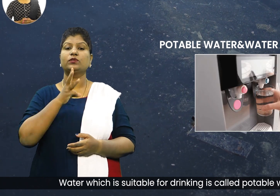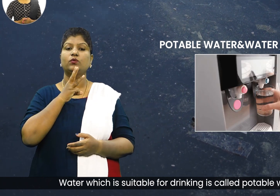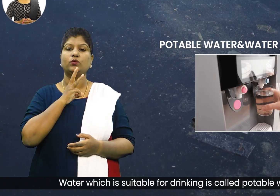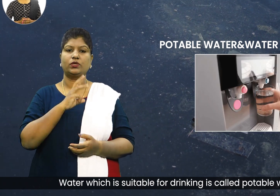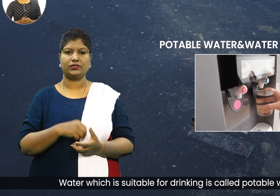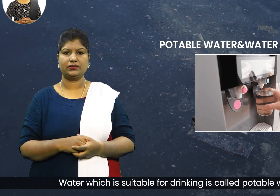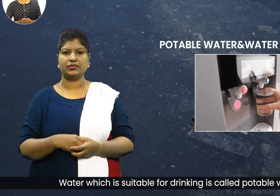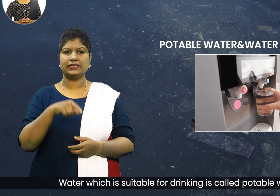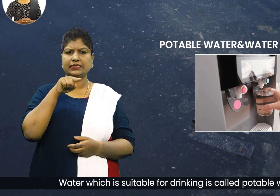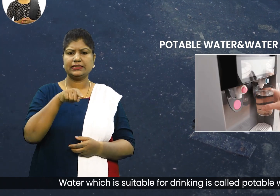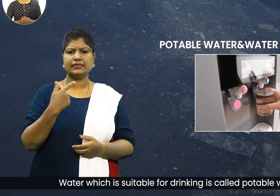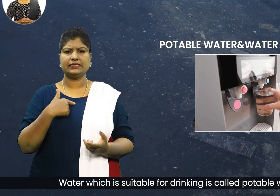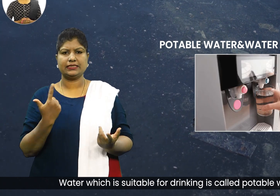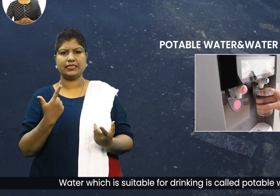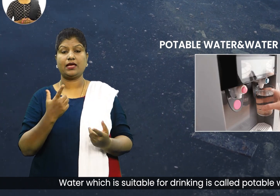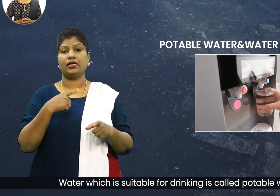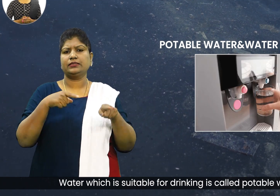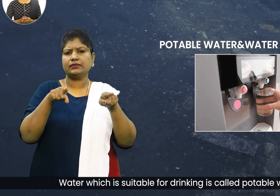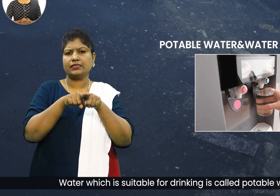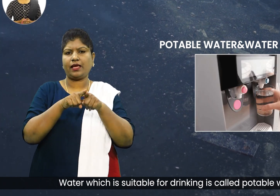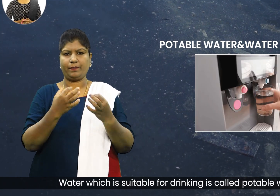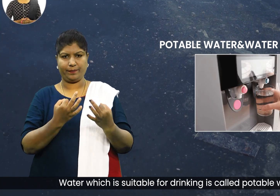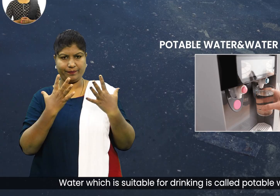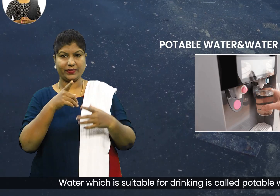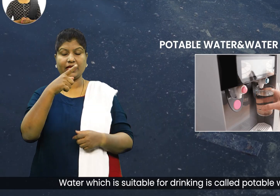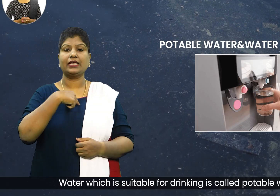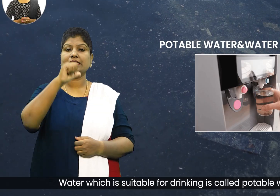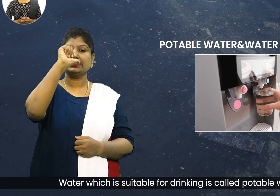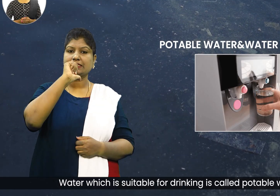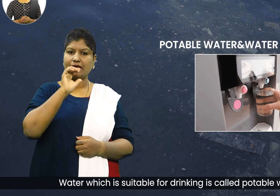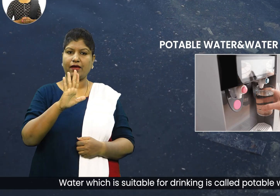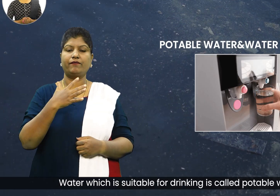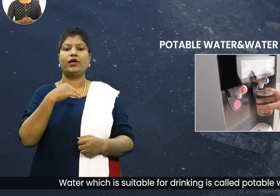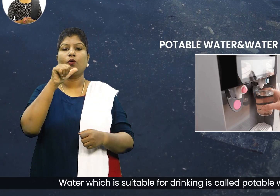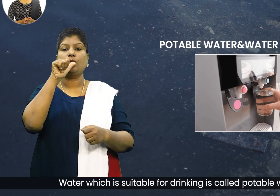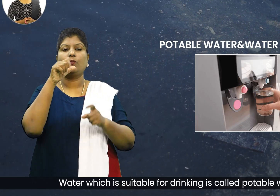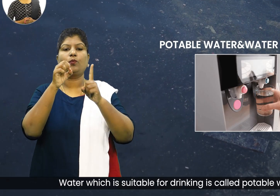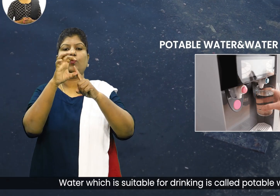Water which is suitable for drinking is called potable water.